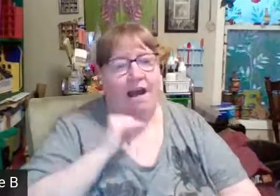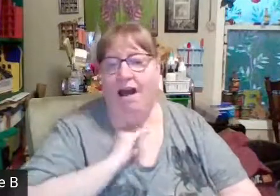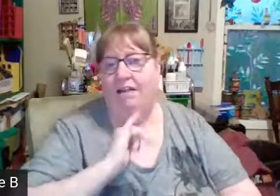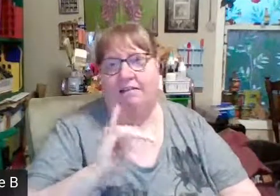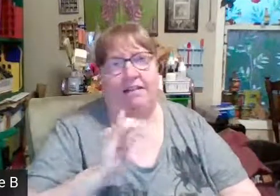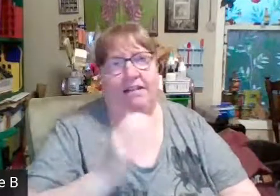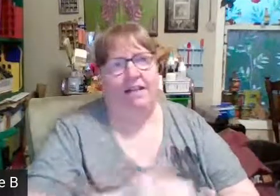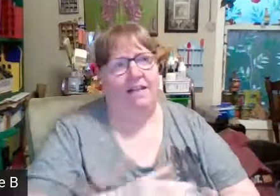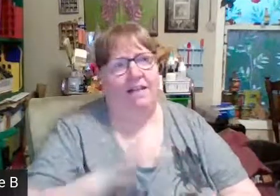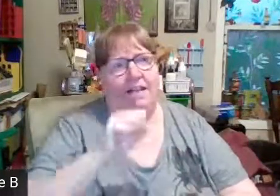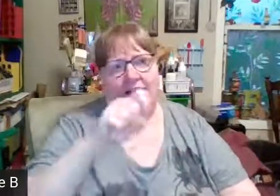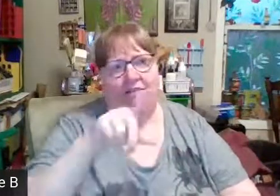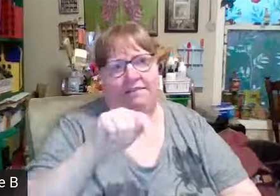better.